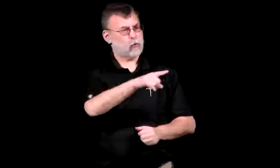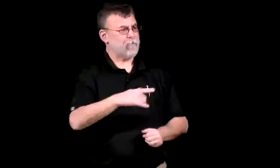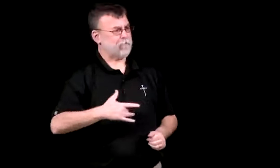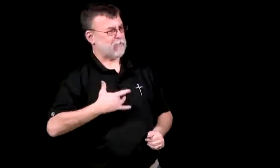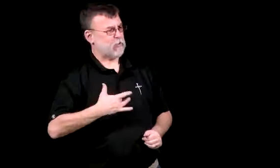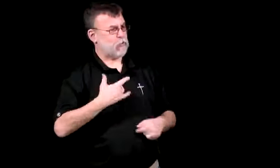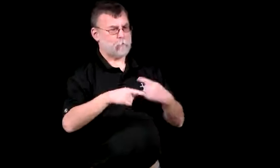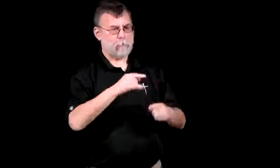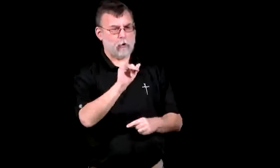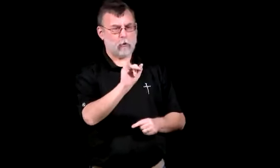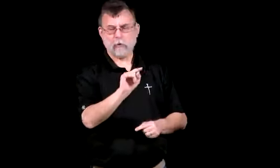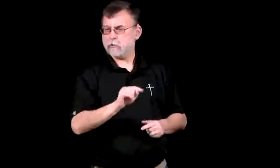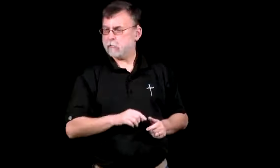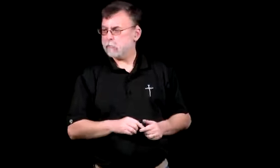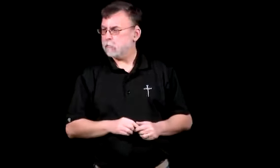How did you feel about that?